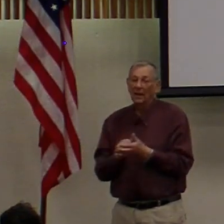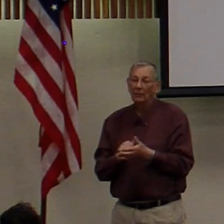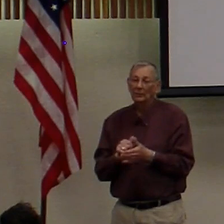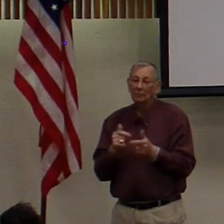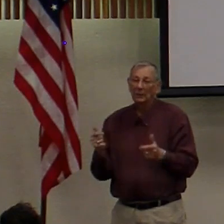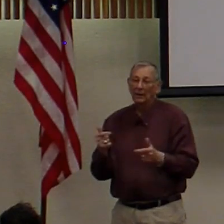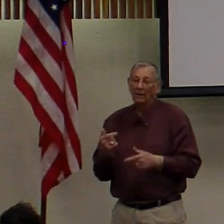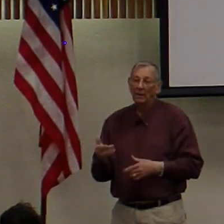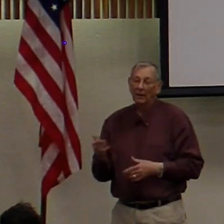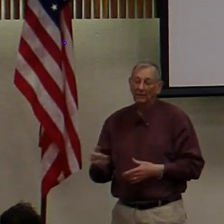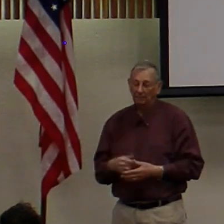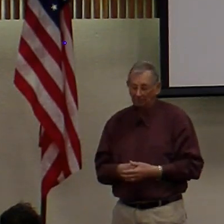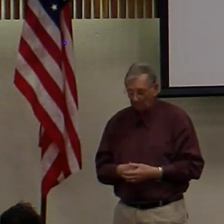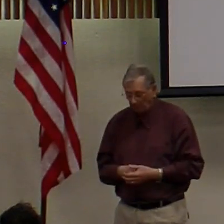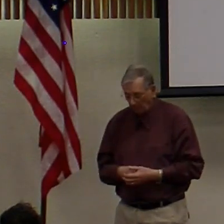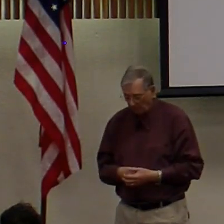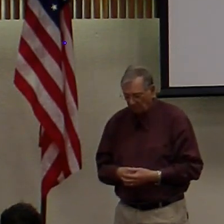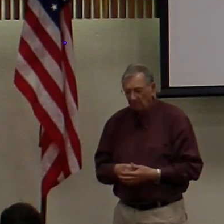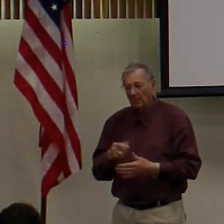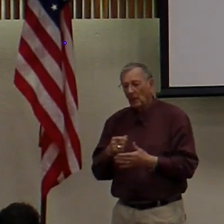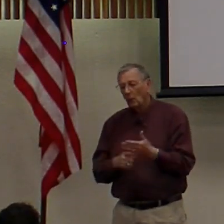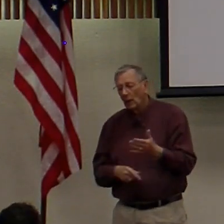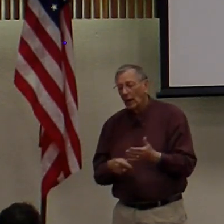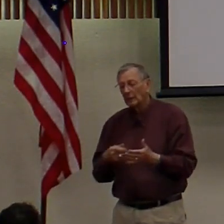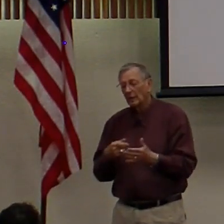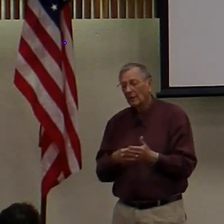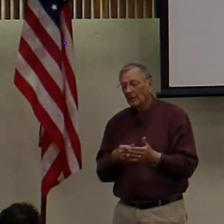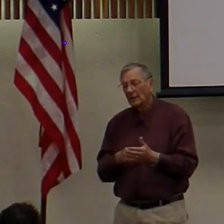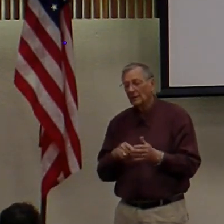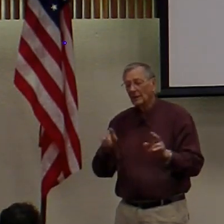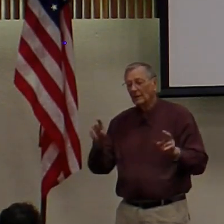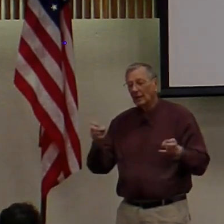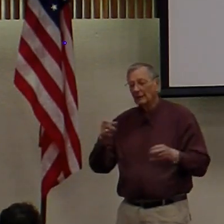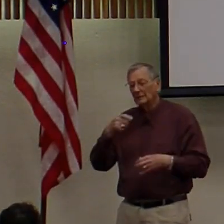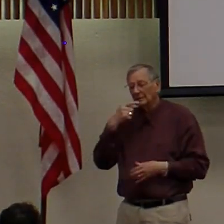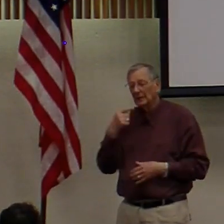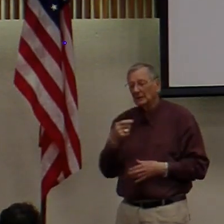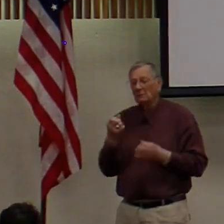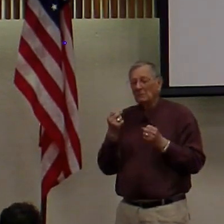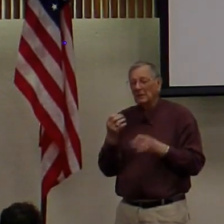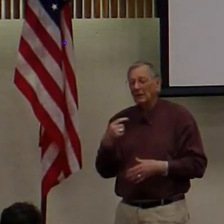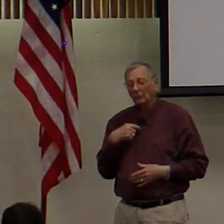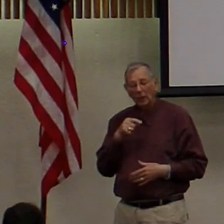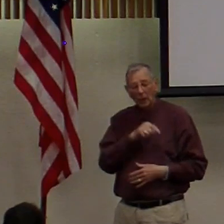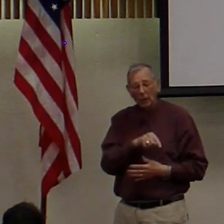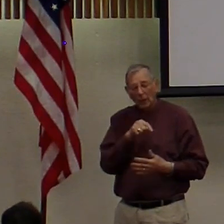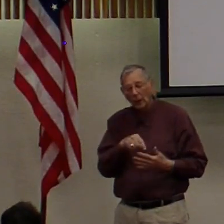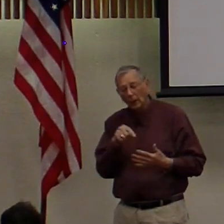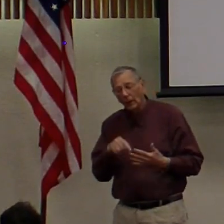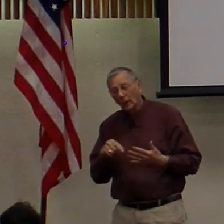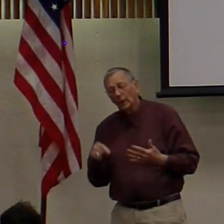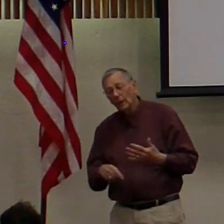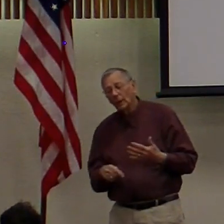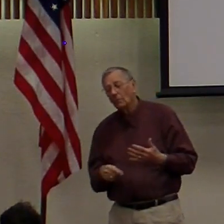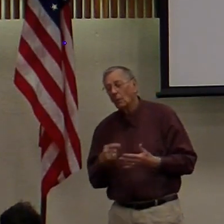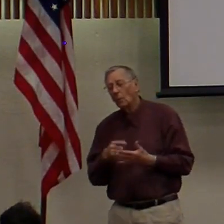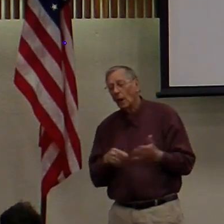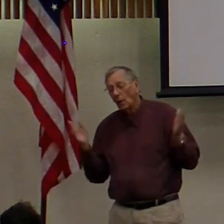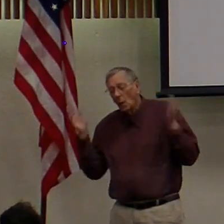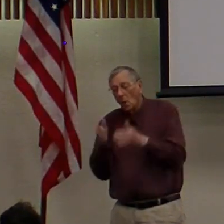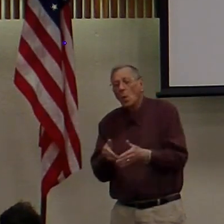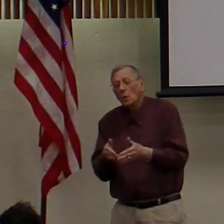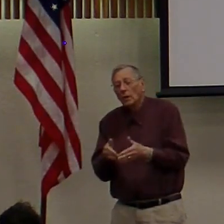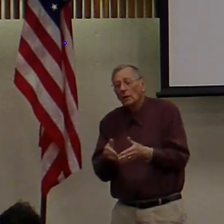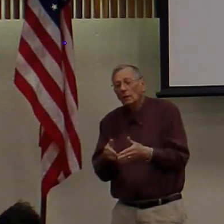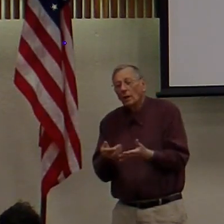thing. Well, what this text does, there's a number of things we could look at in here. But what I want to hone in on